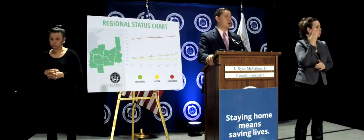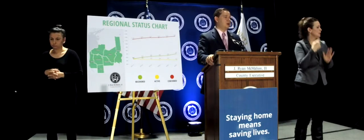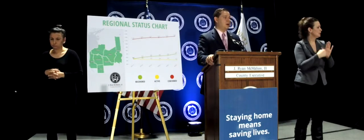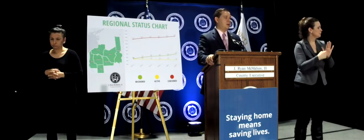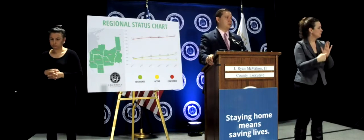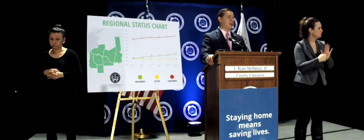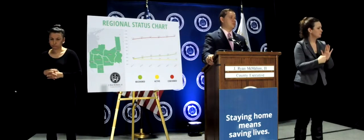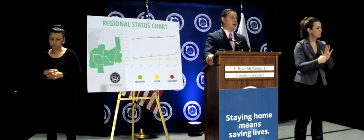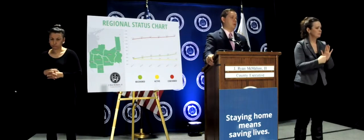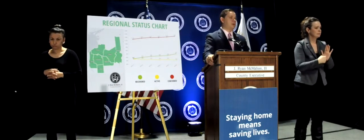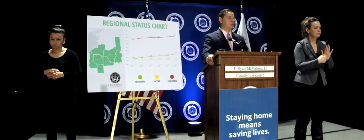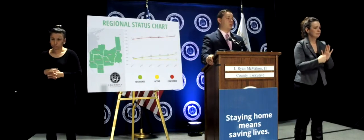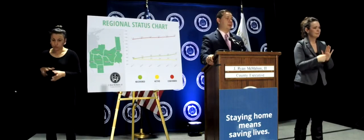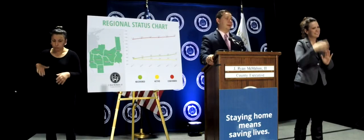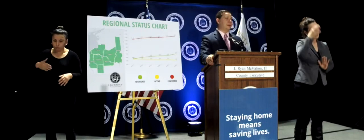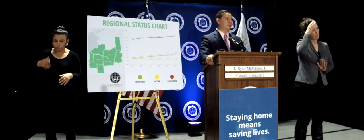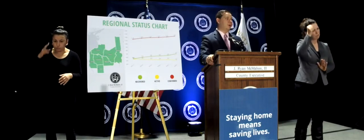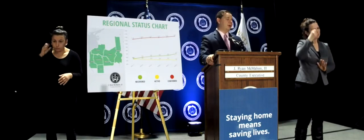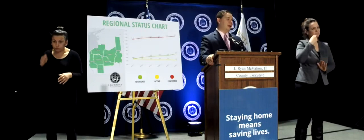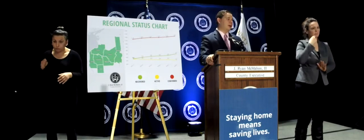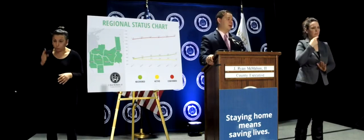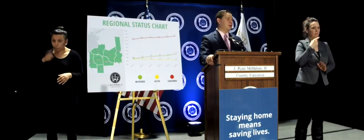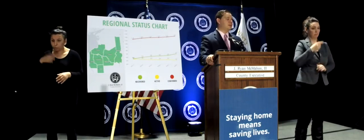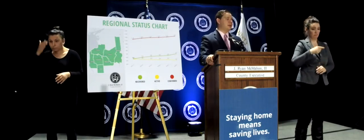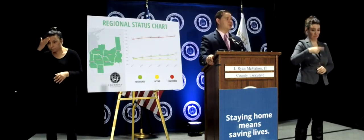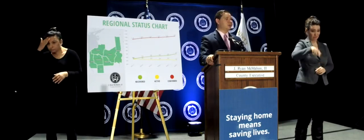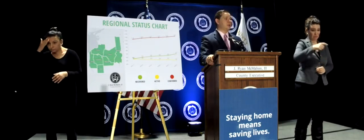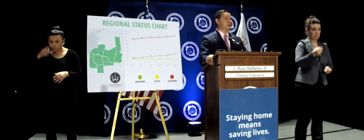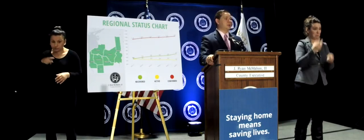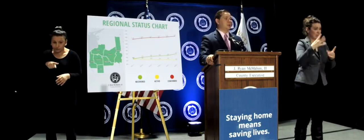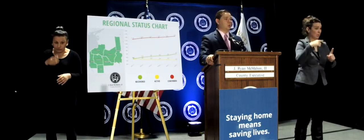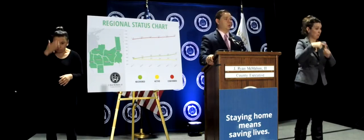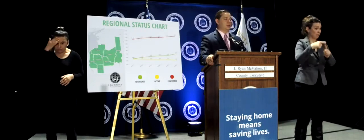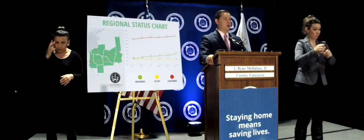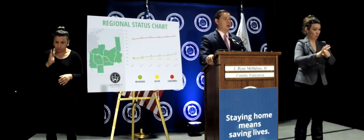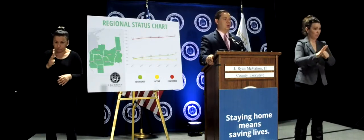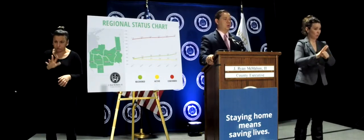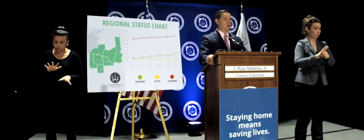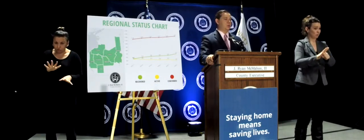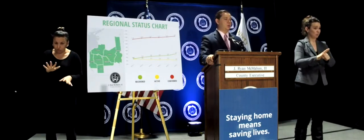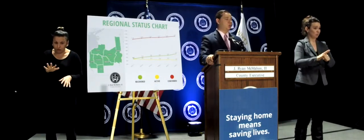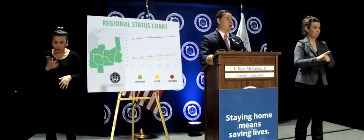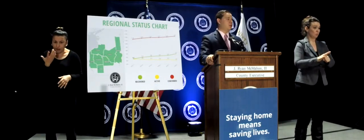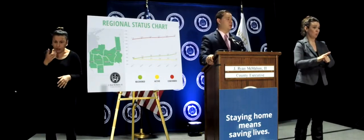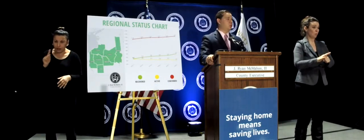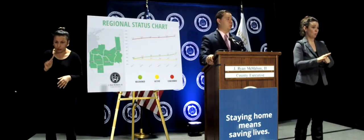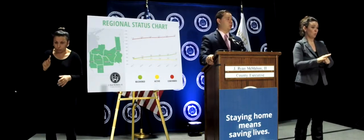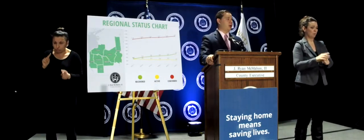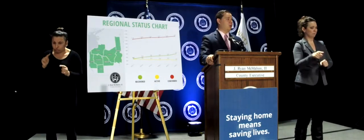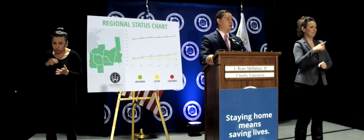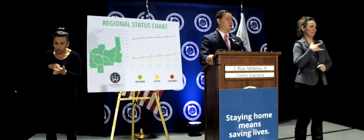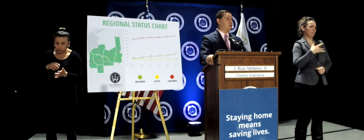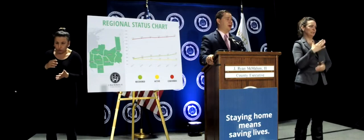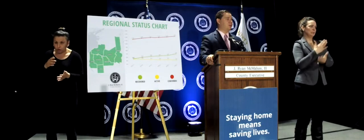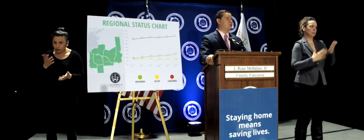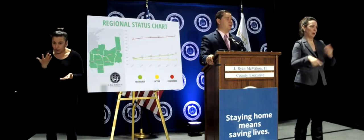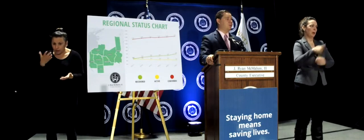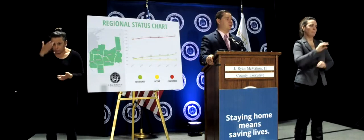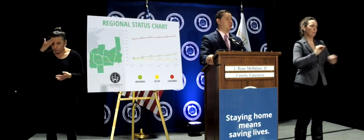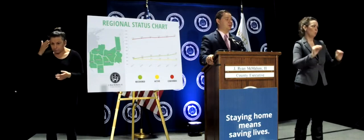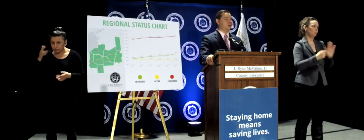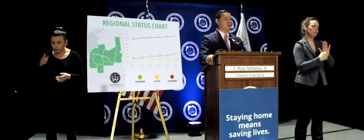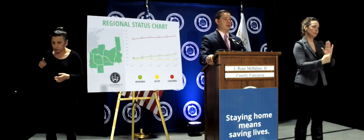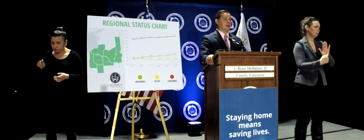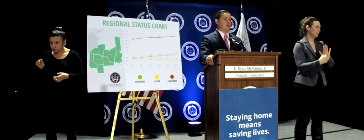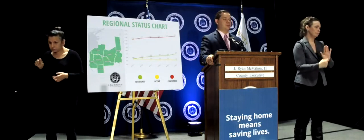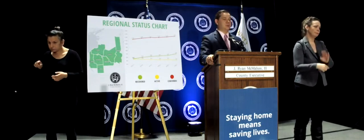so that's why we did what we did. But yeah, essentially, we know. I think you reported on one of the spots, or someone